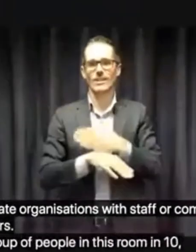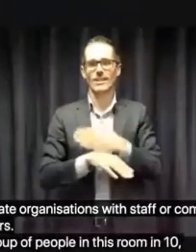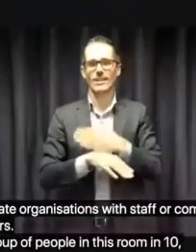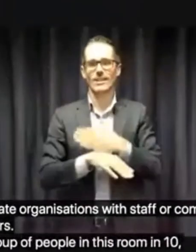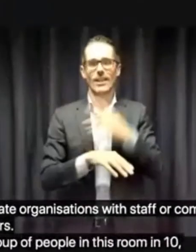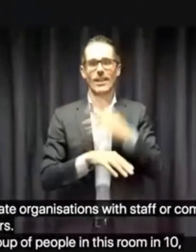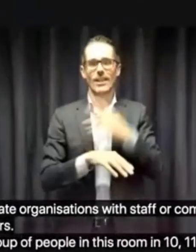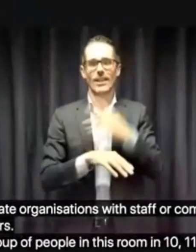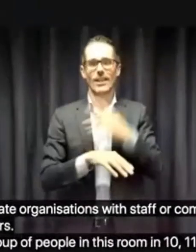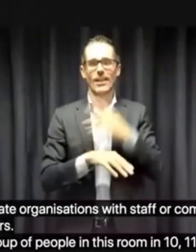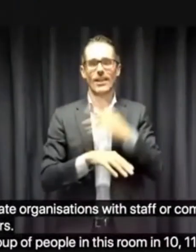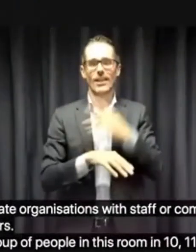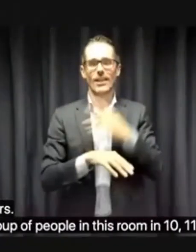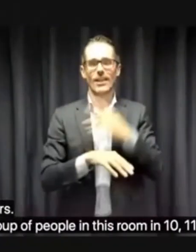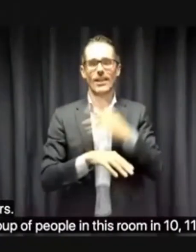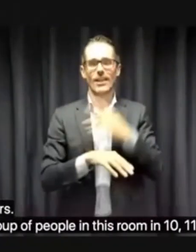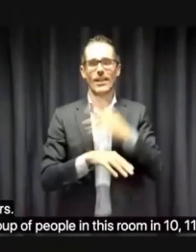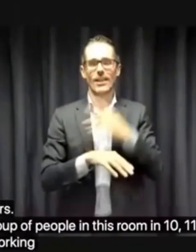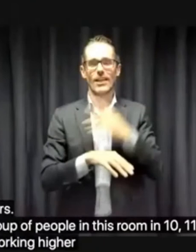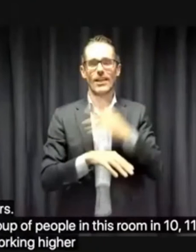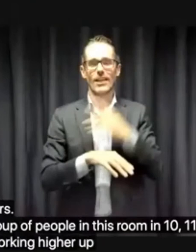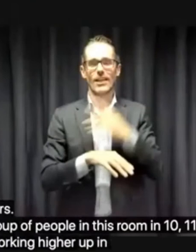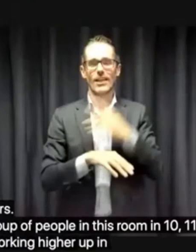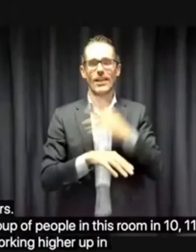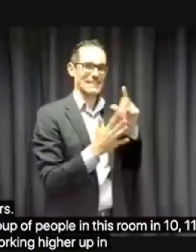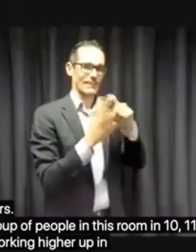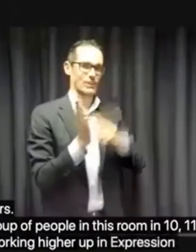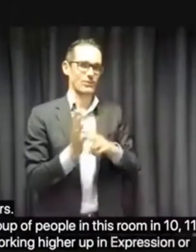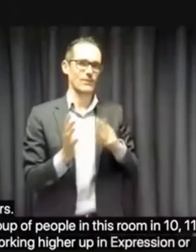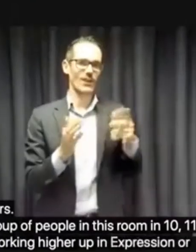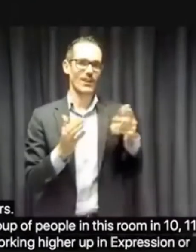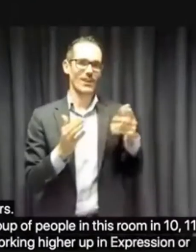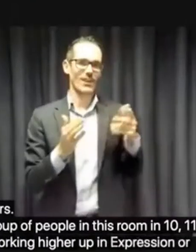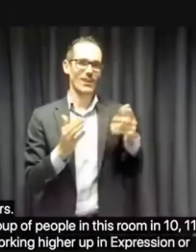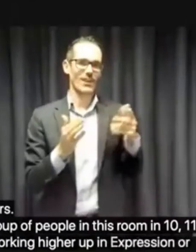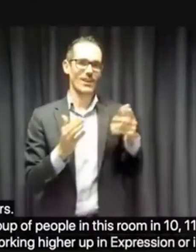or elsewhere in higher roles. And